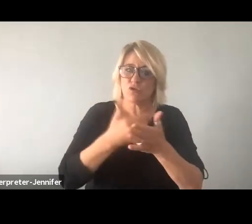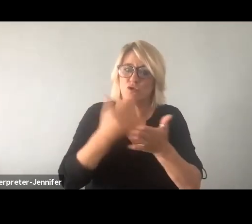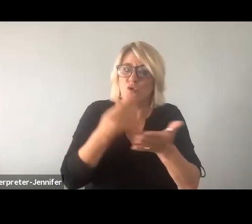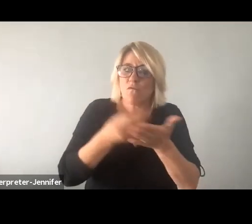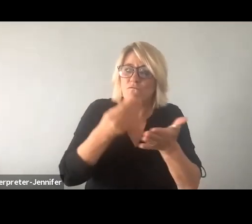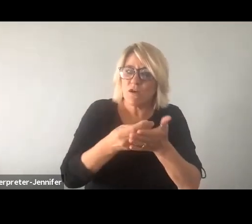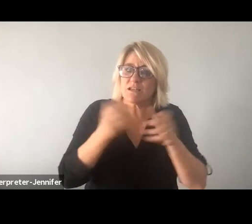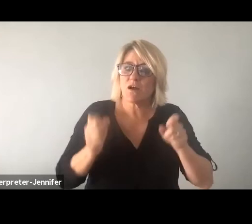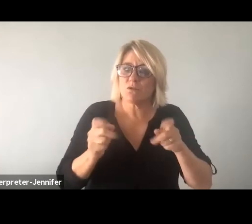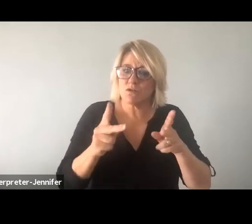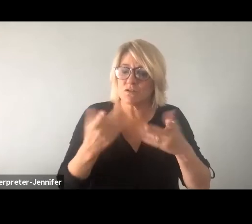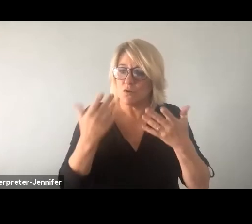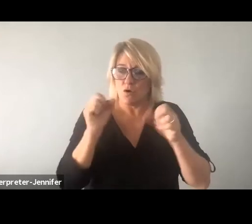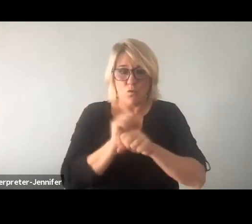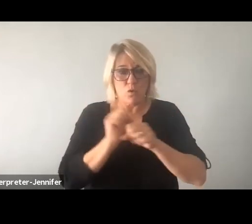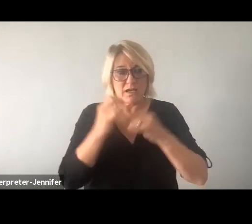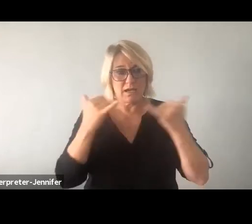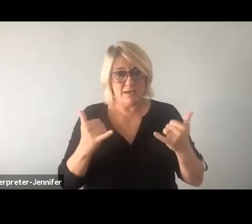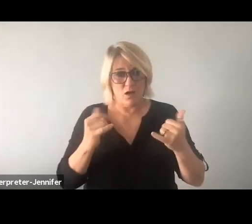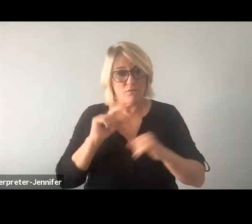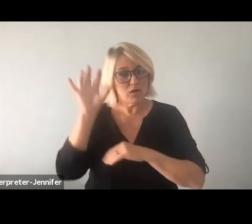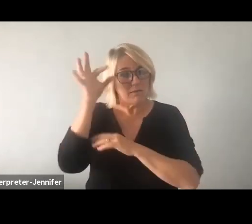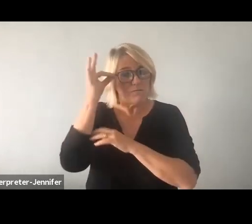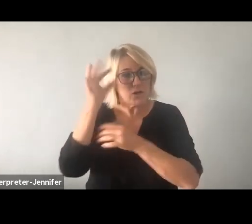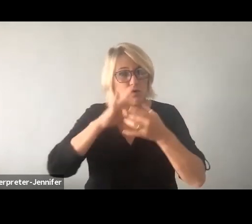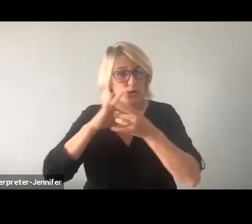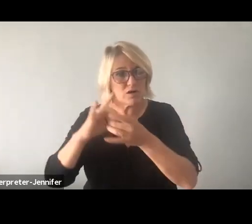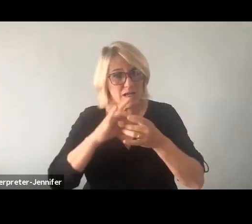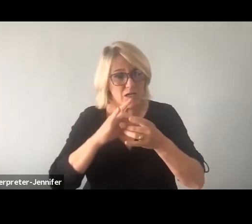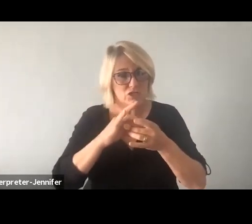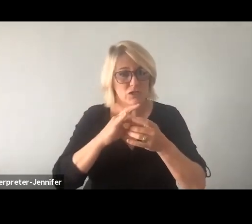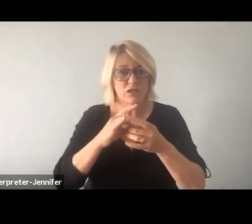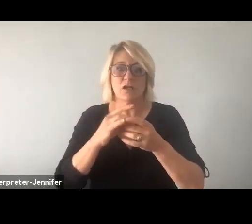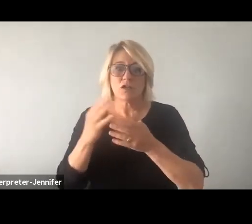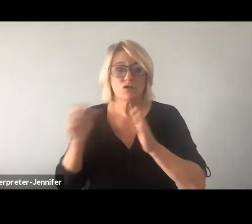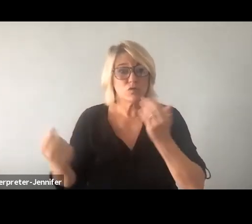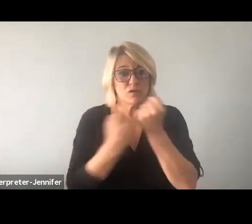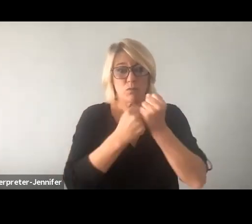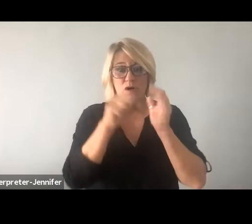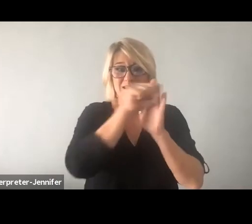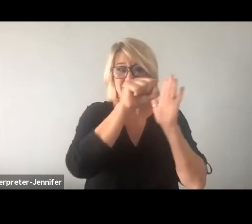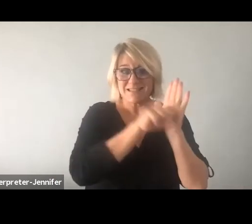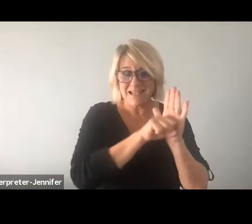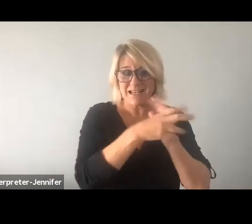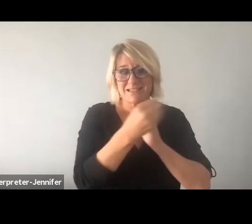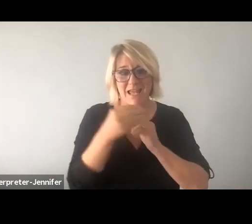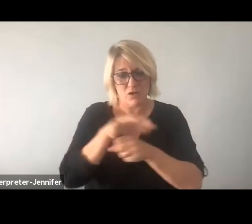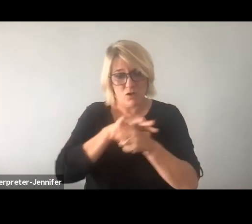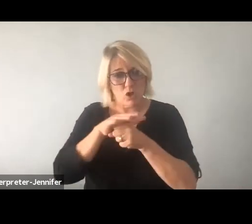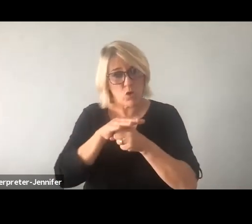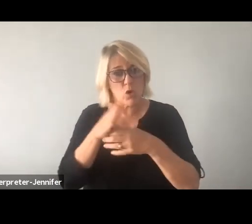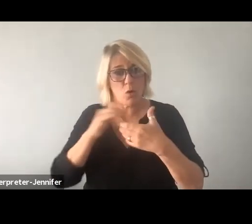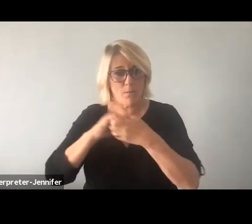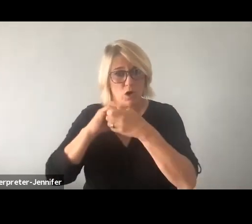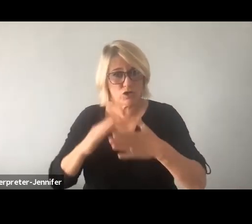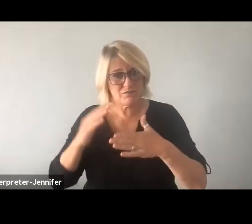we're working now to take our federal coordination and support to states and local partners to the next step. Later